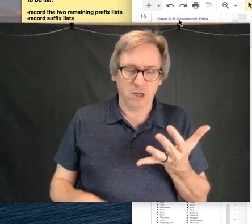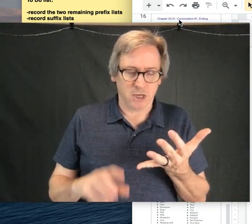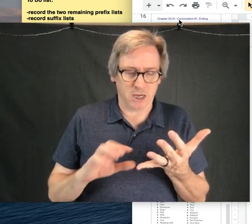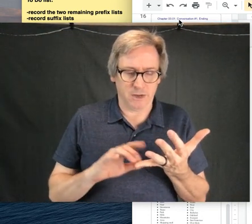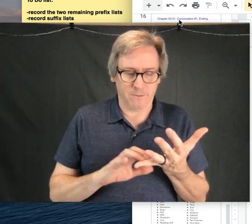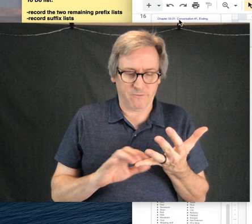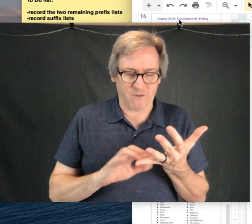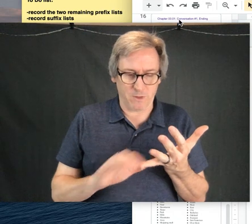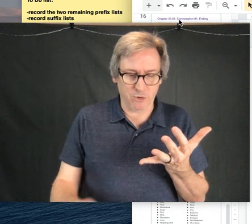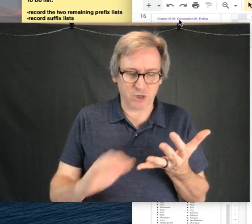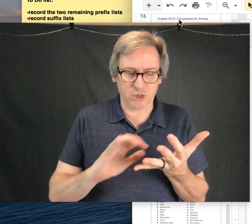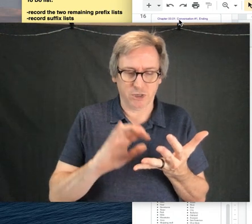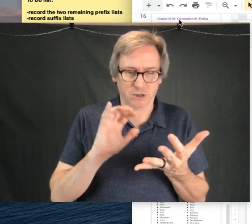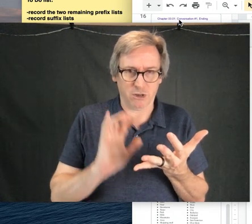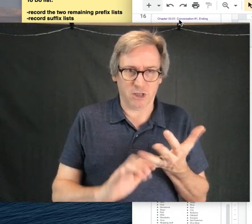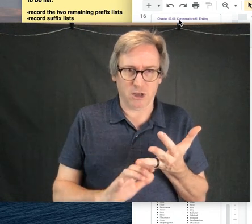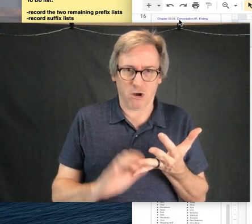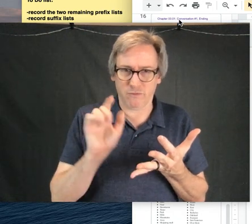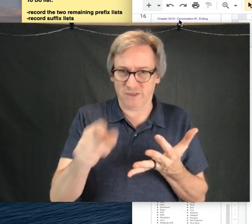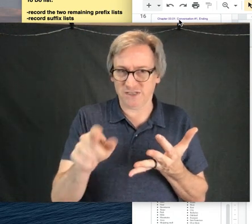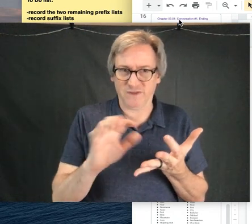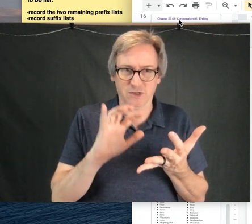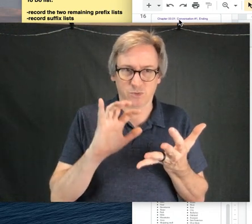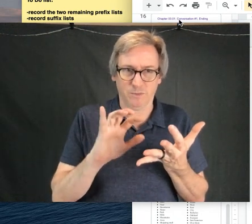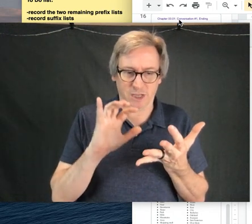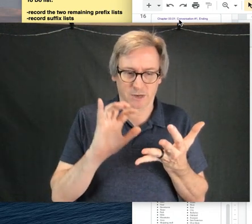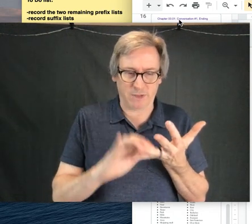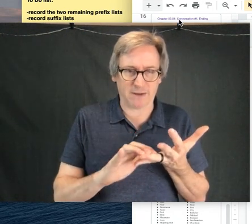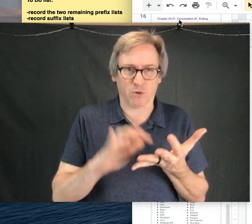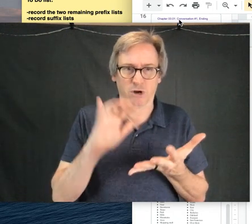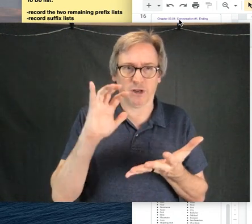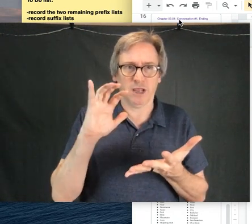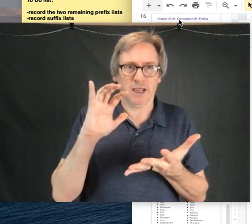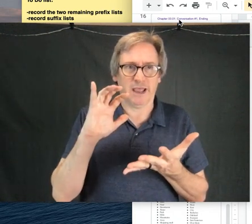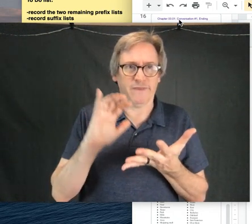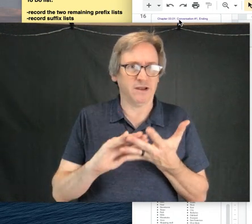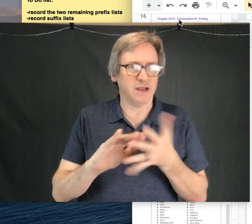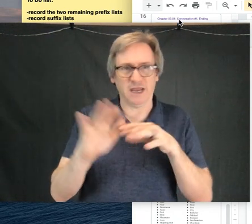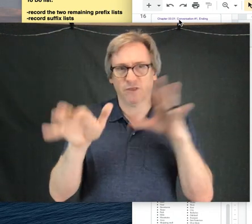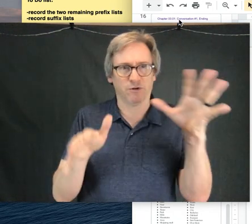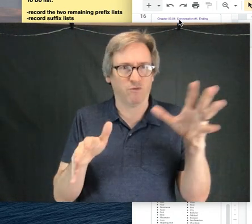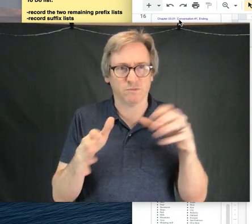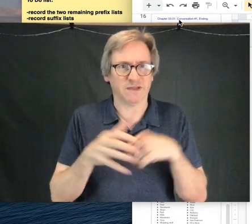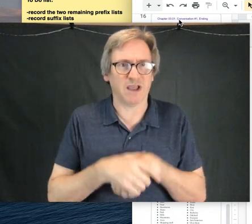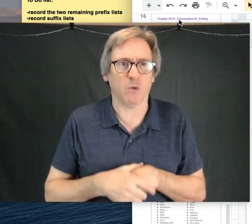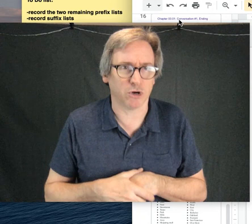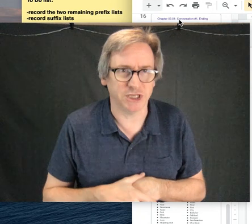chapter from the book. These videos will be on Blackboard, and then